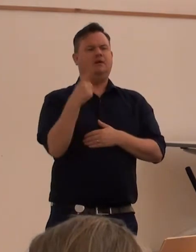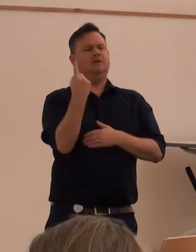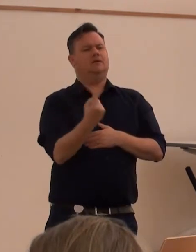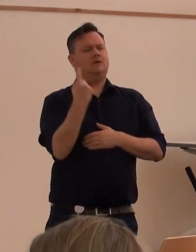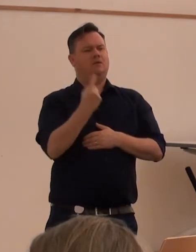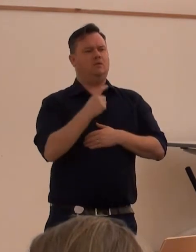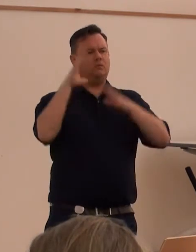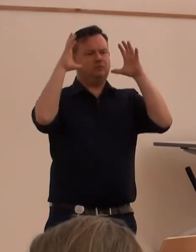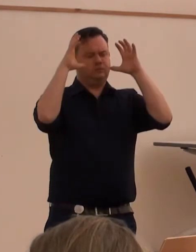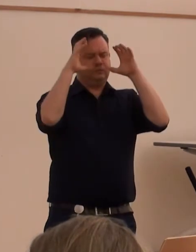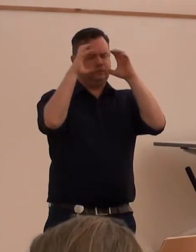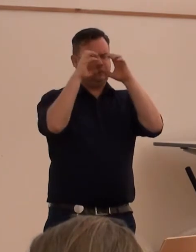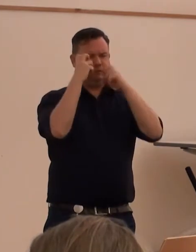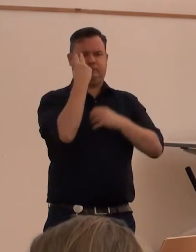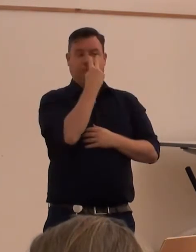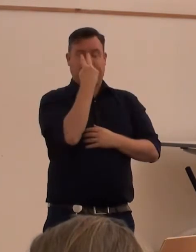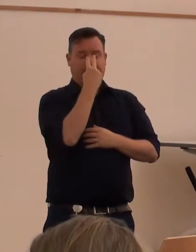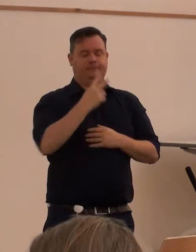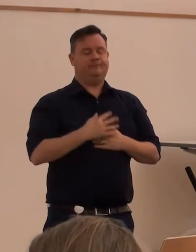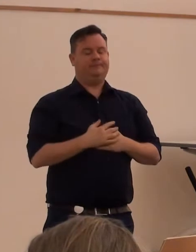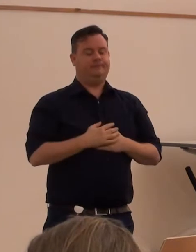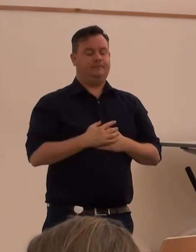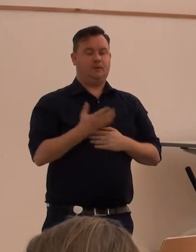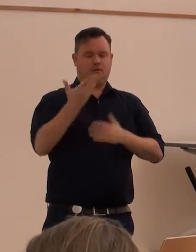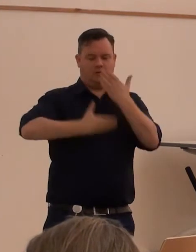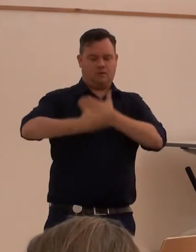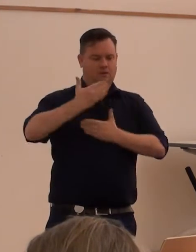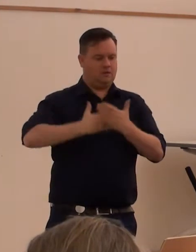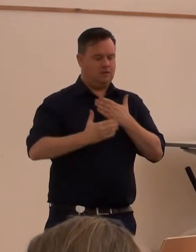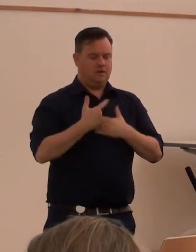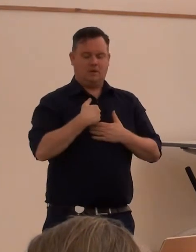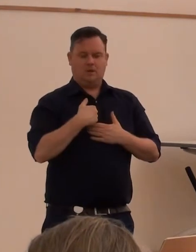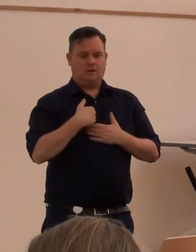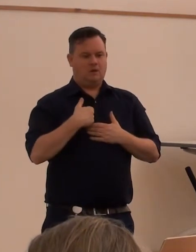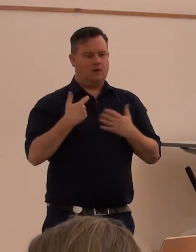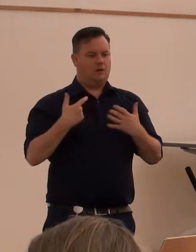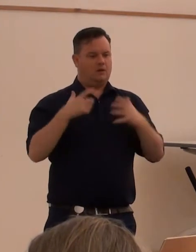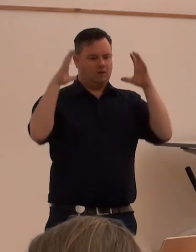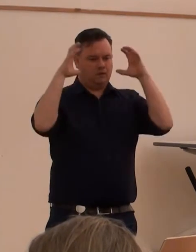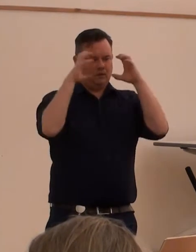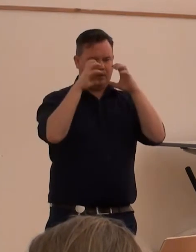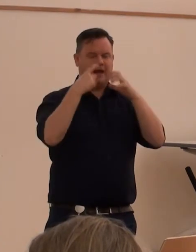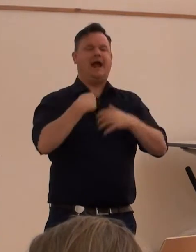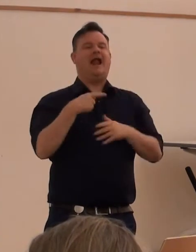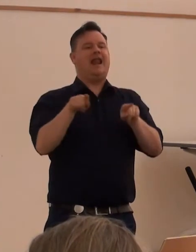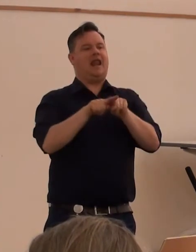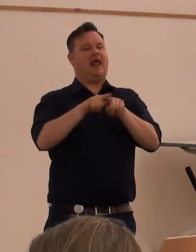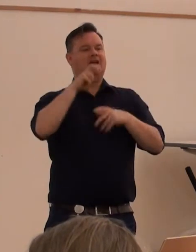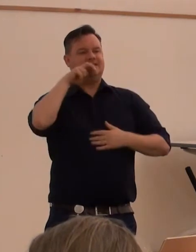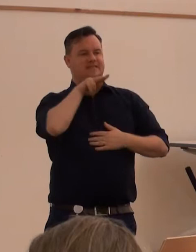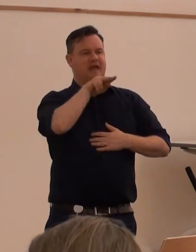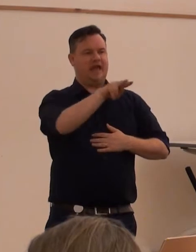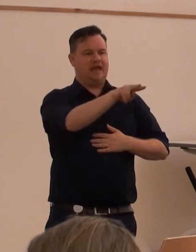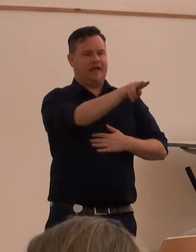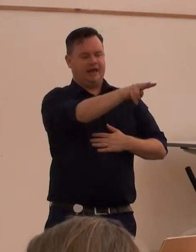blind. And he talked about his encroaching blindness as being like a snake moving through space,